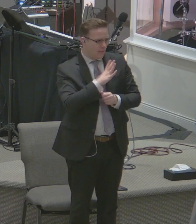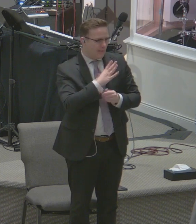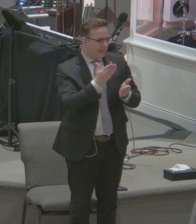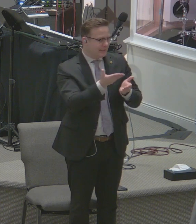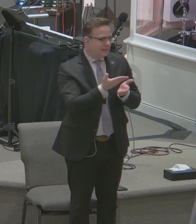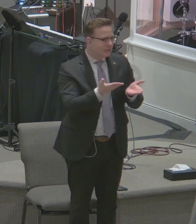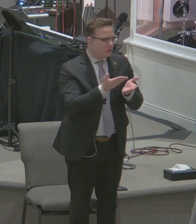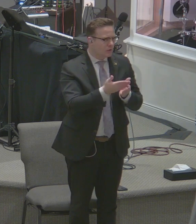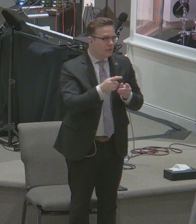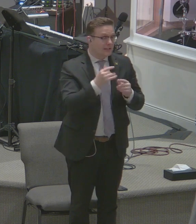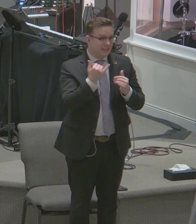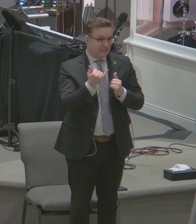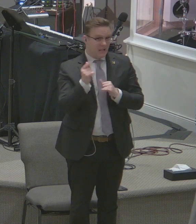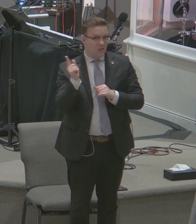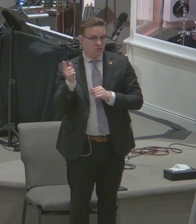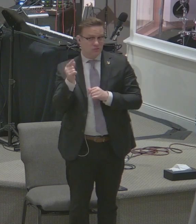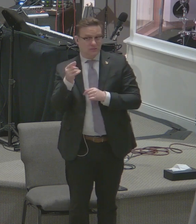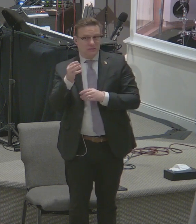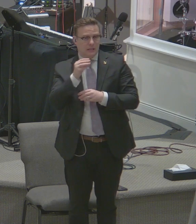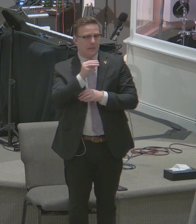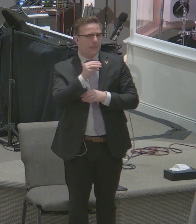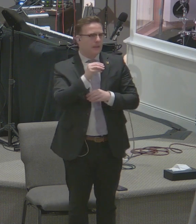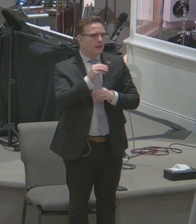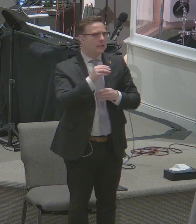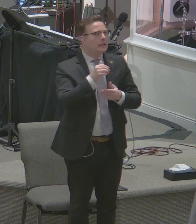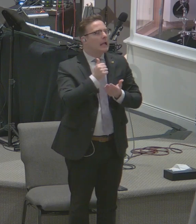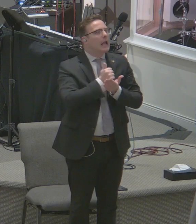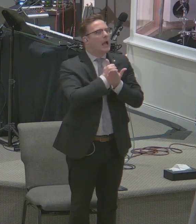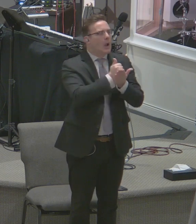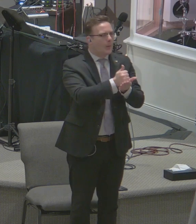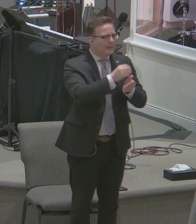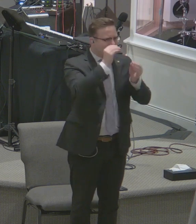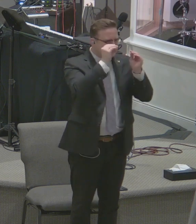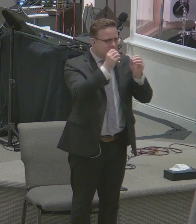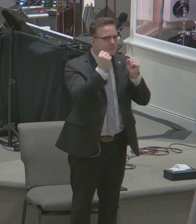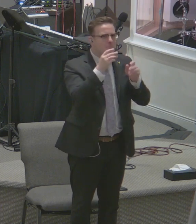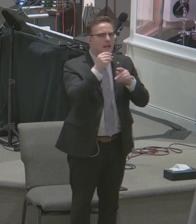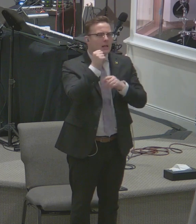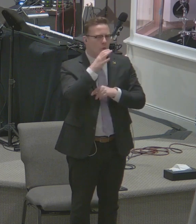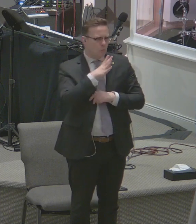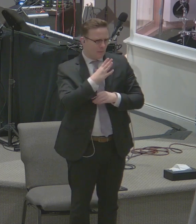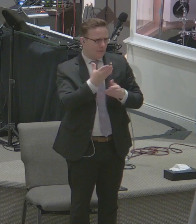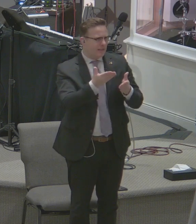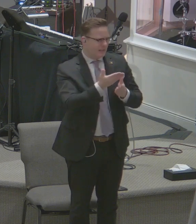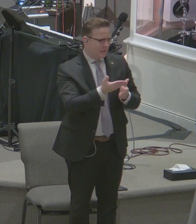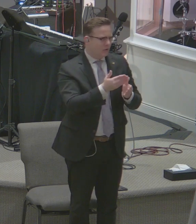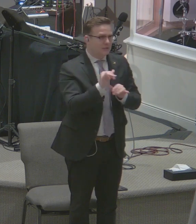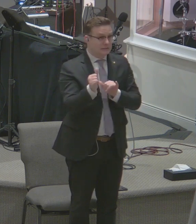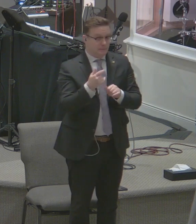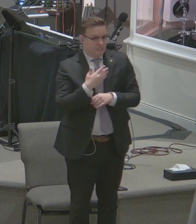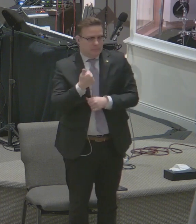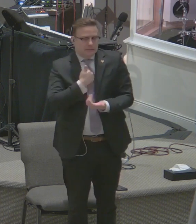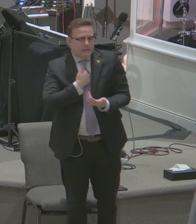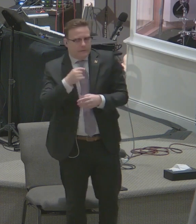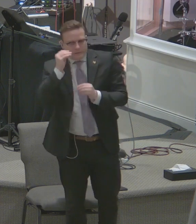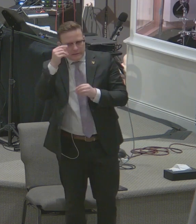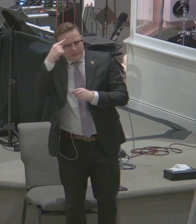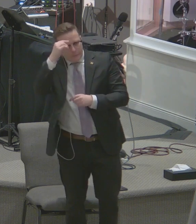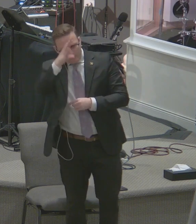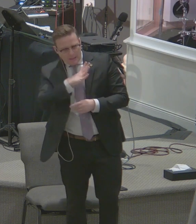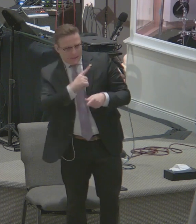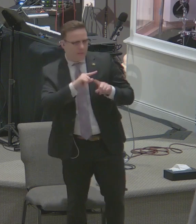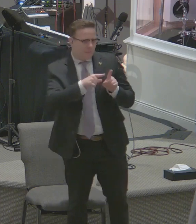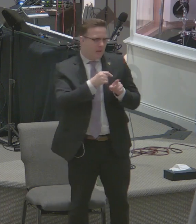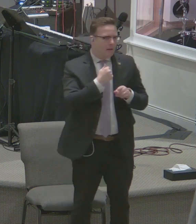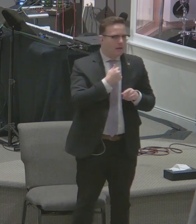many women as I am men in this church. And so I know this, you know, I don't have a script